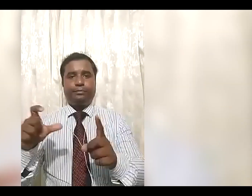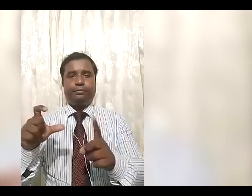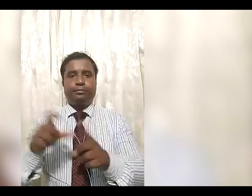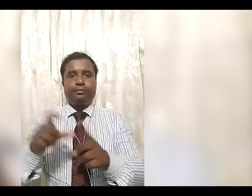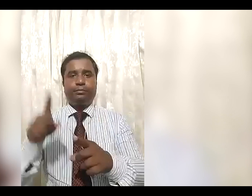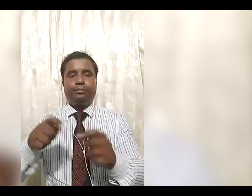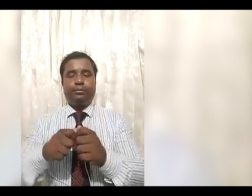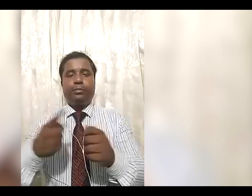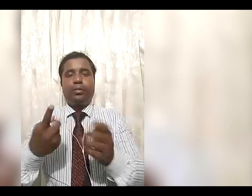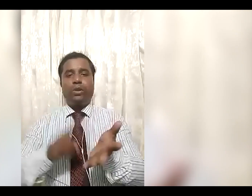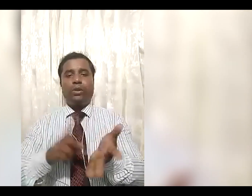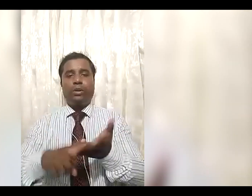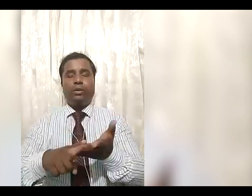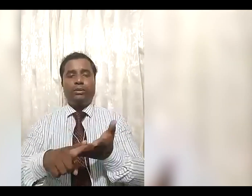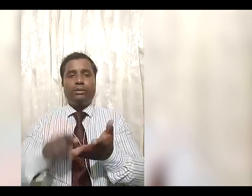need taking